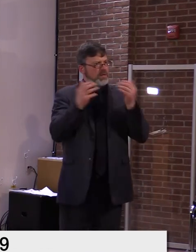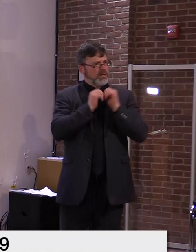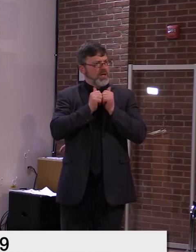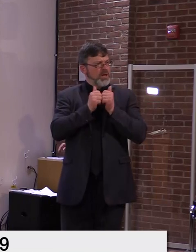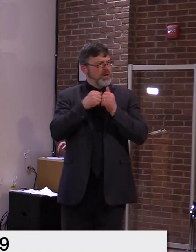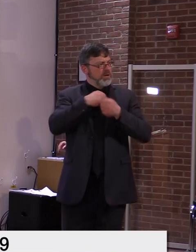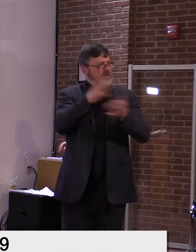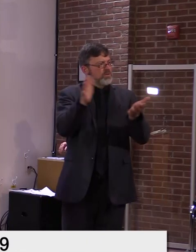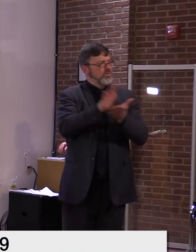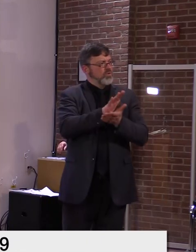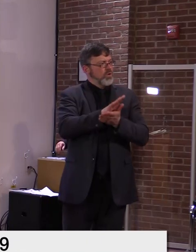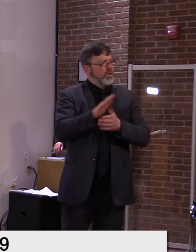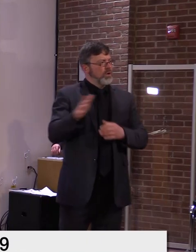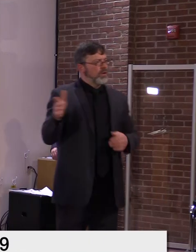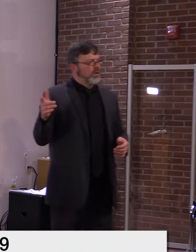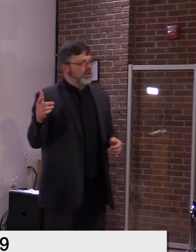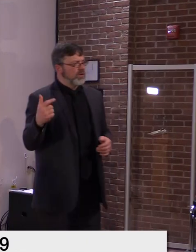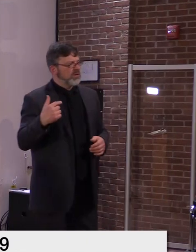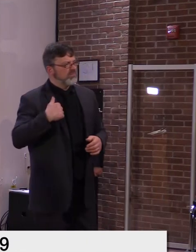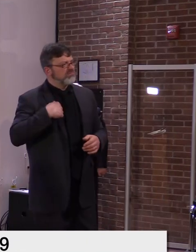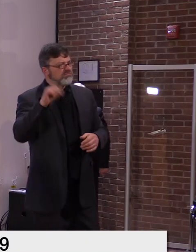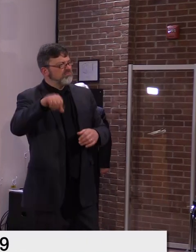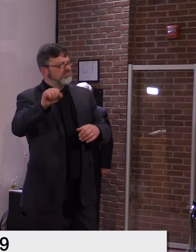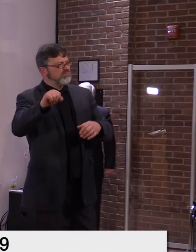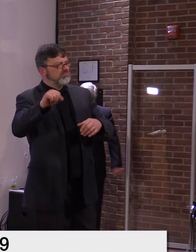Boucher can answer that.